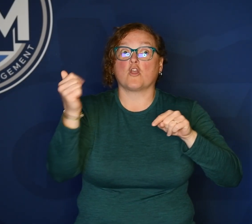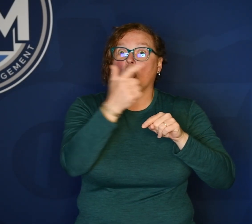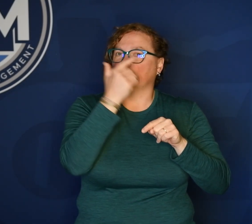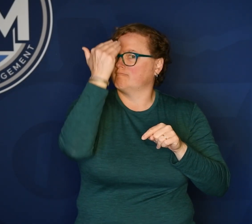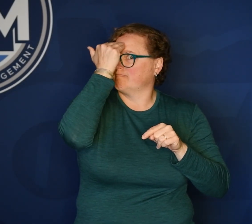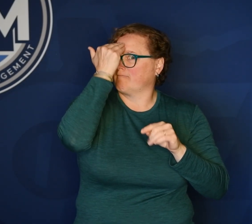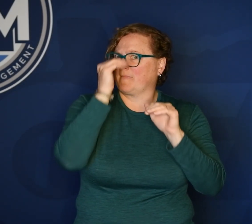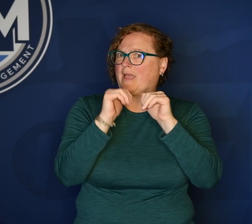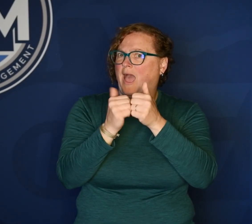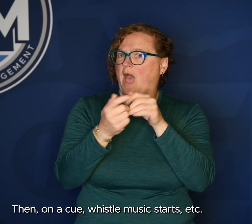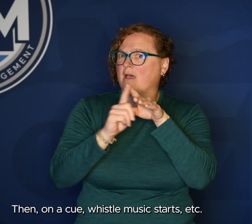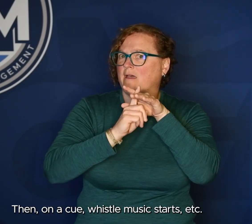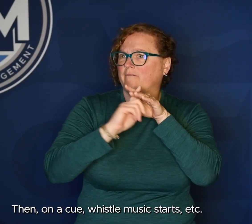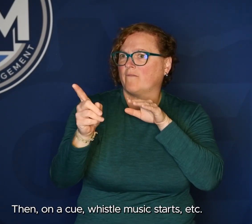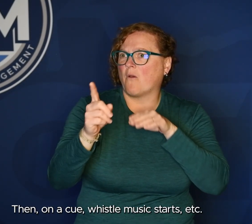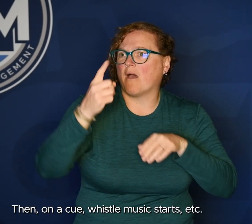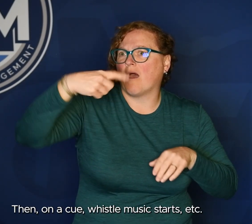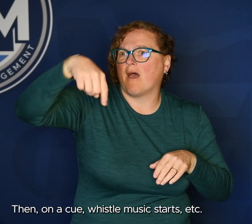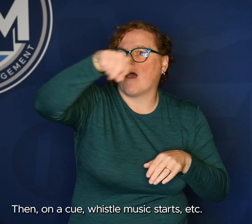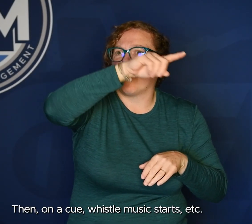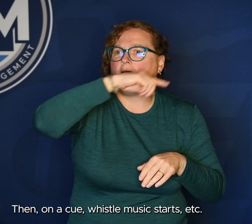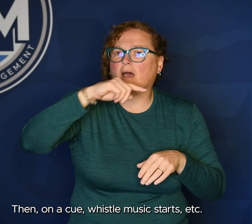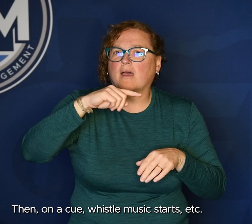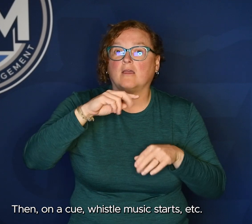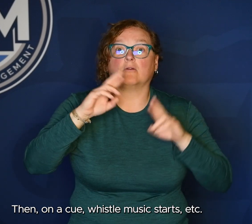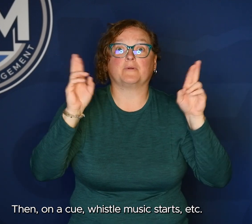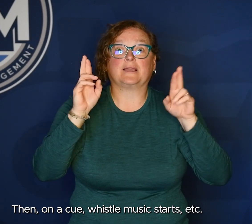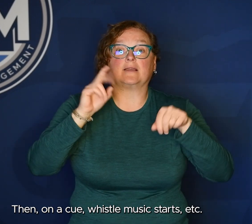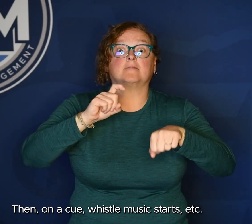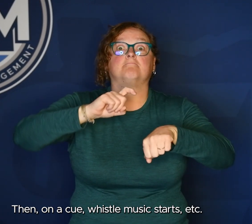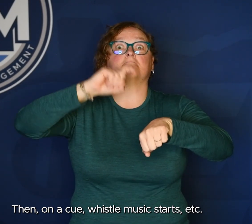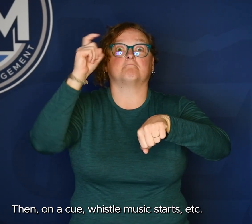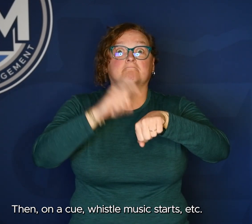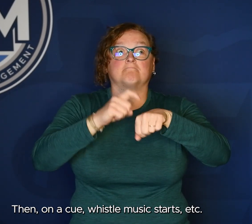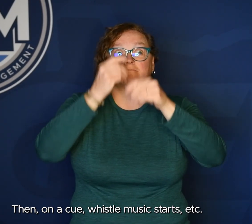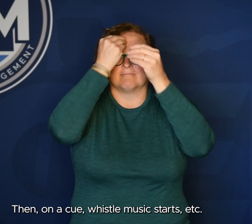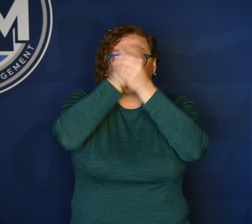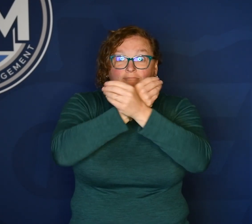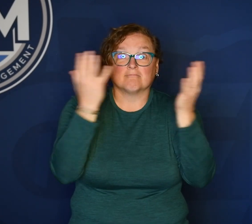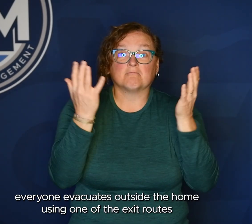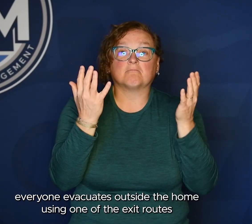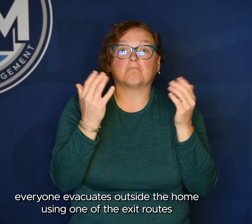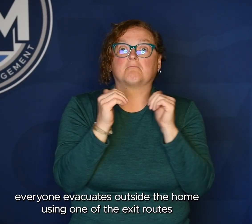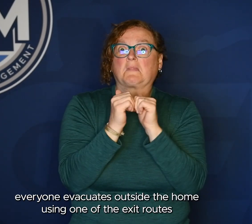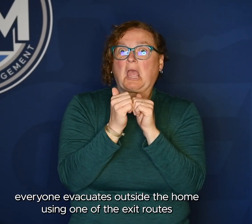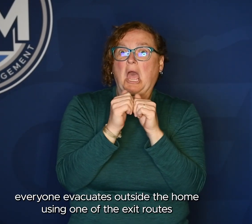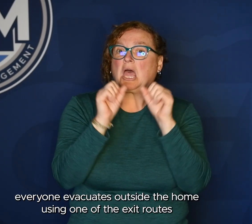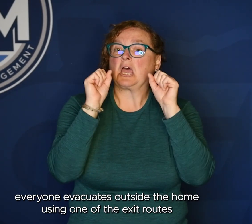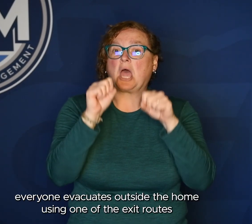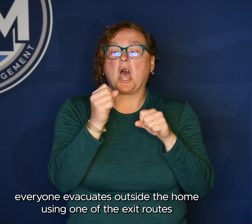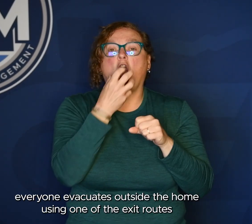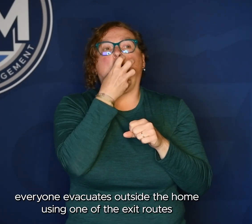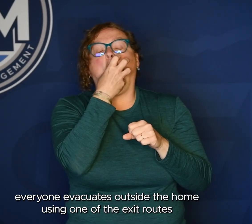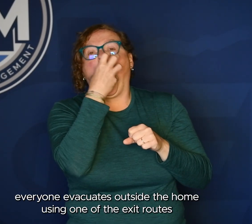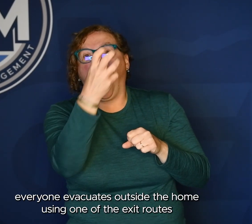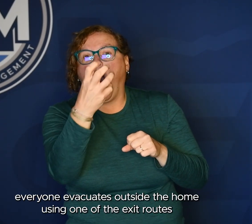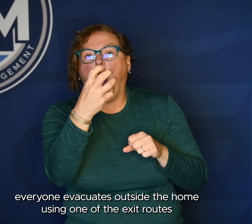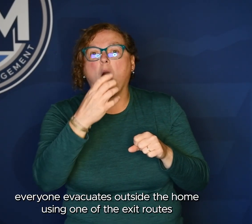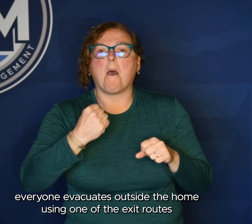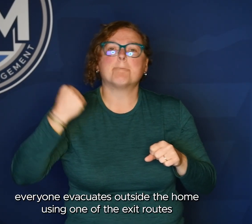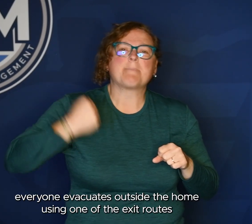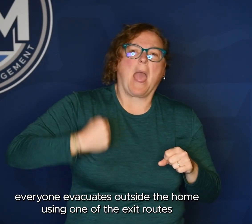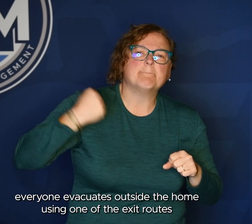others. Then on a cue, whistle, music starts, etc., everyone evacuates outside the